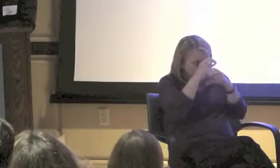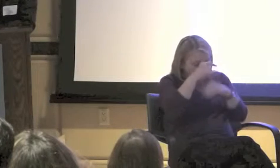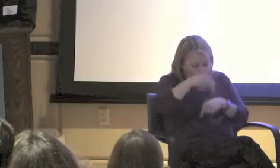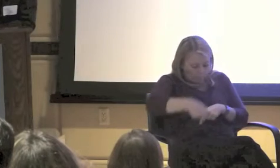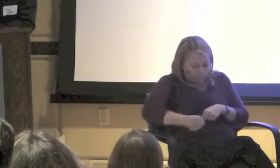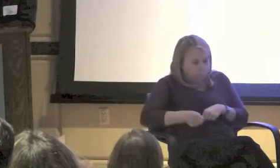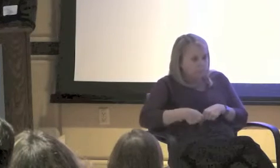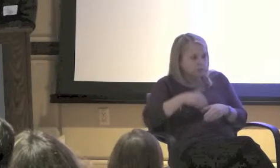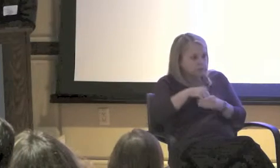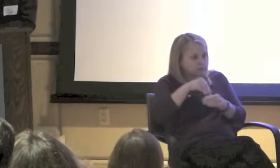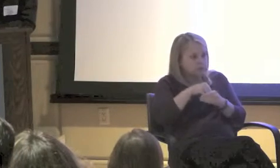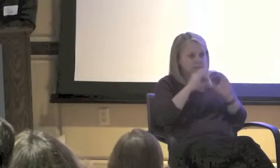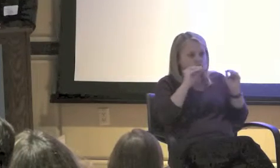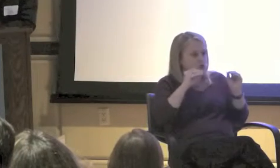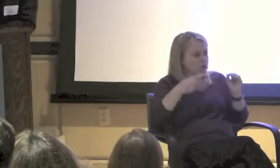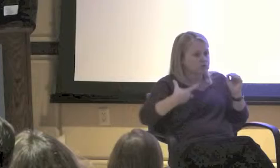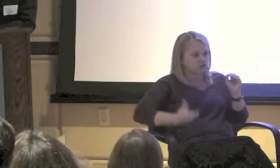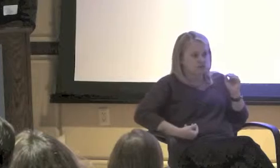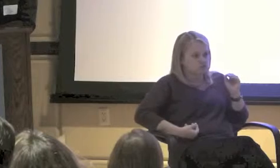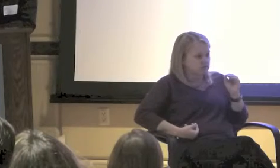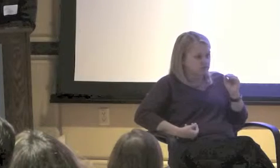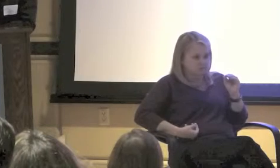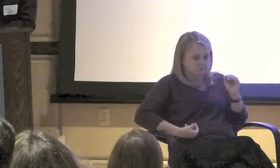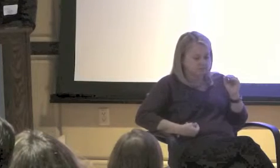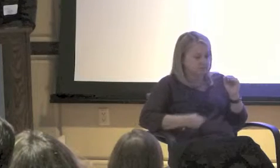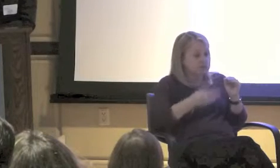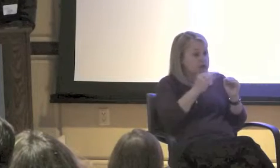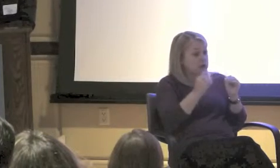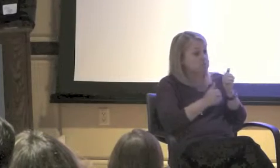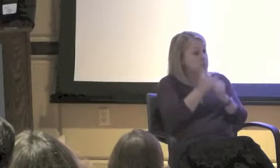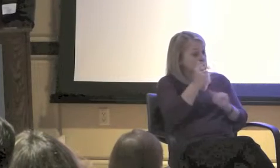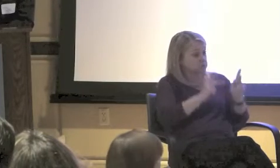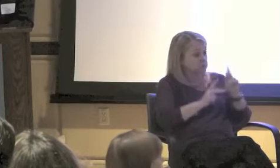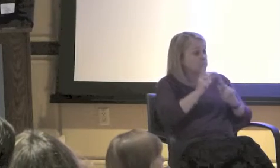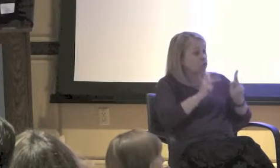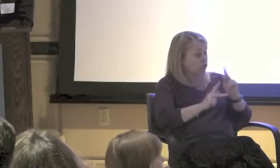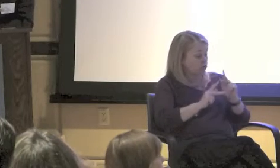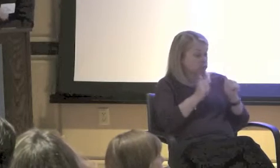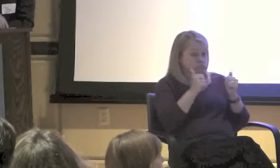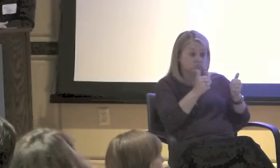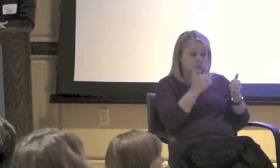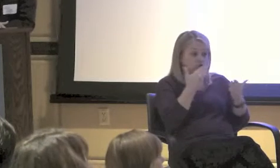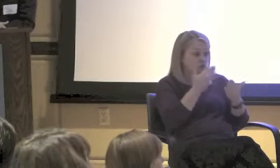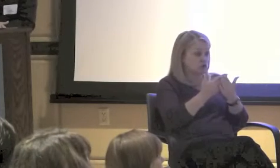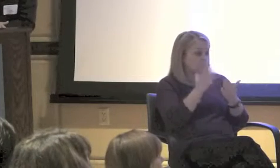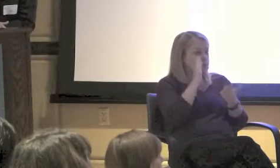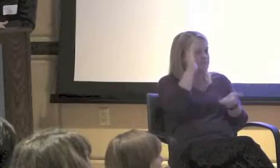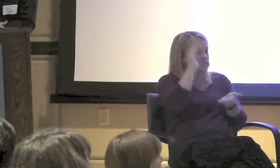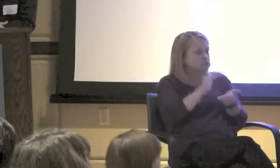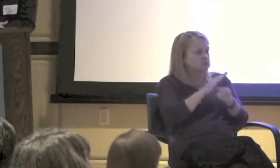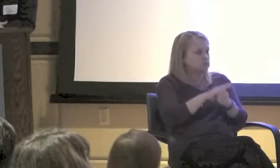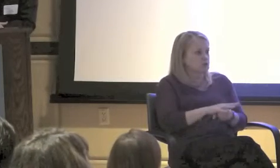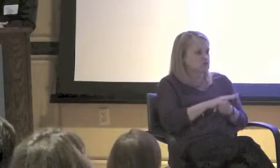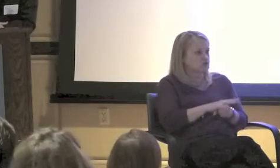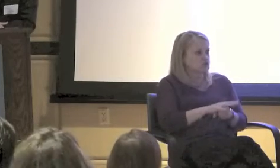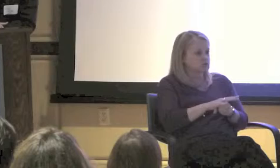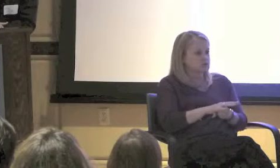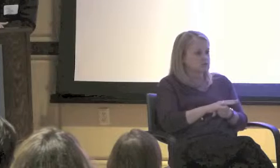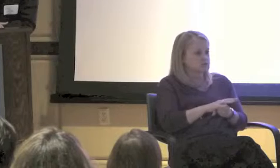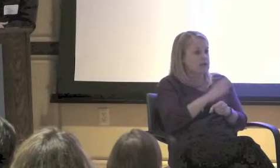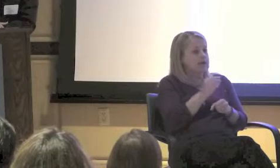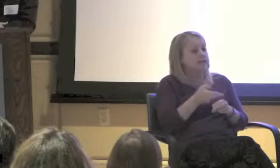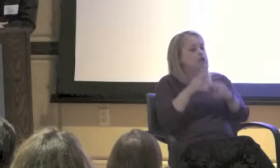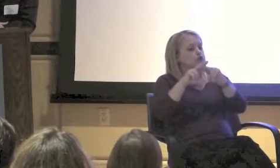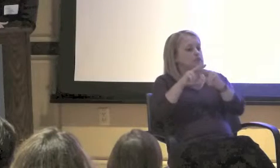involved. And most patients respond to it very well. It decrease their bladder pressures and increase